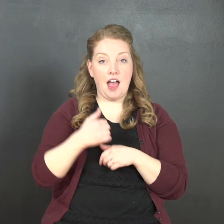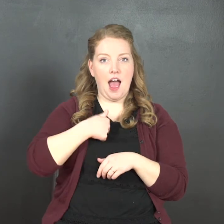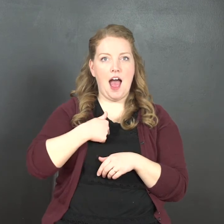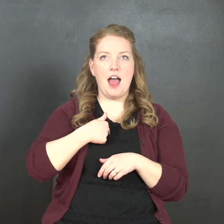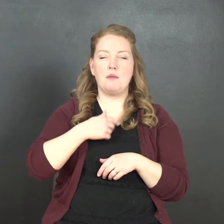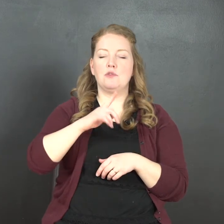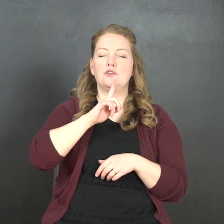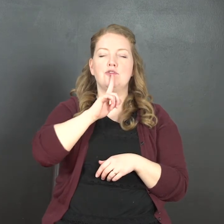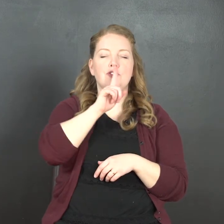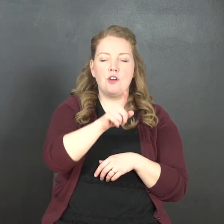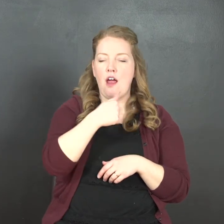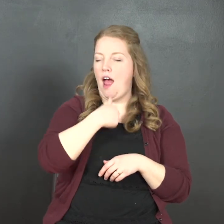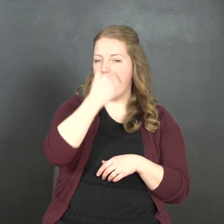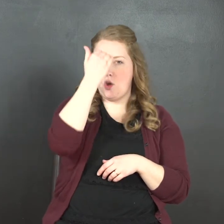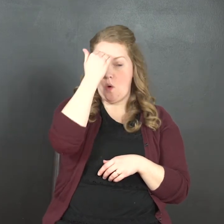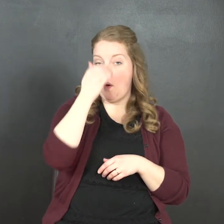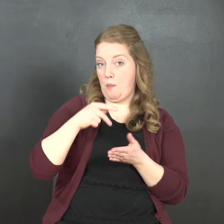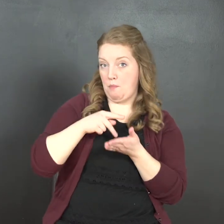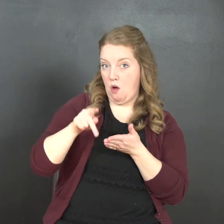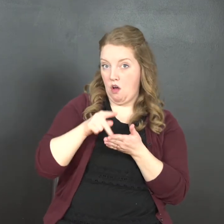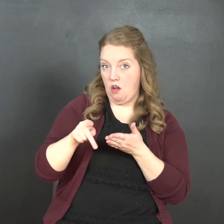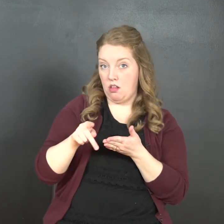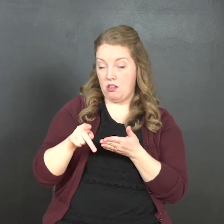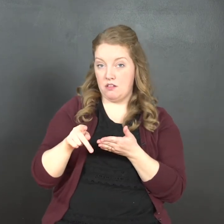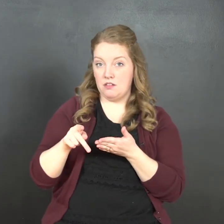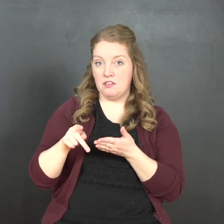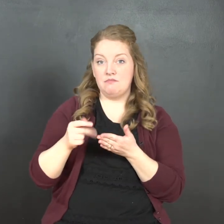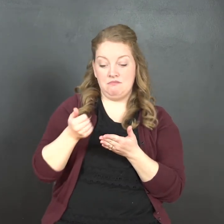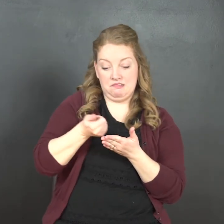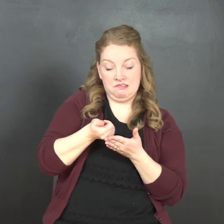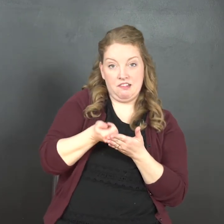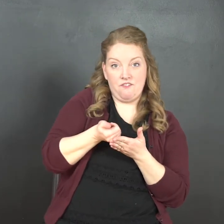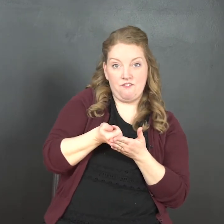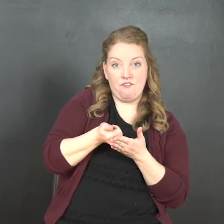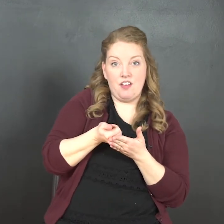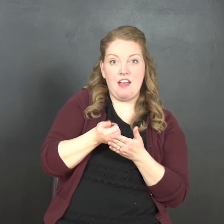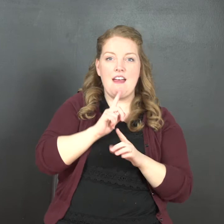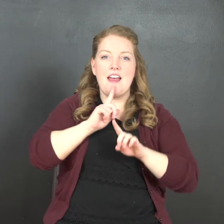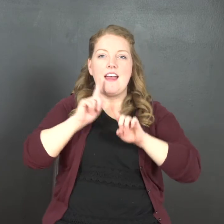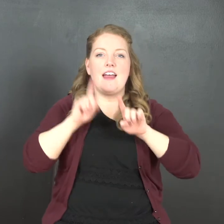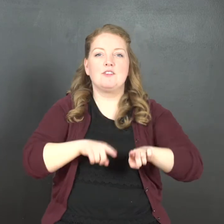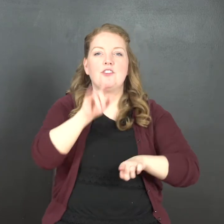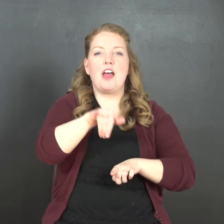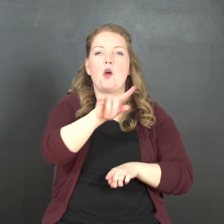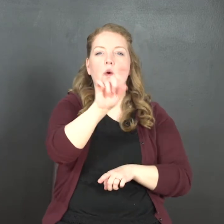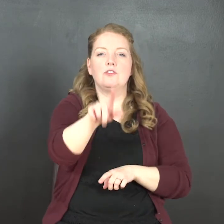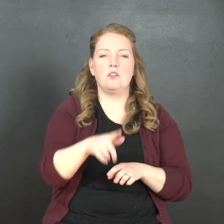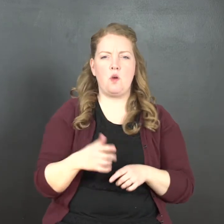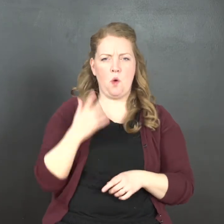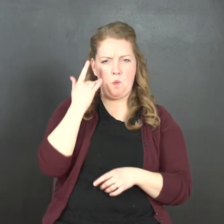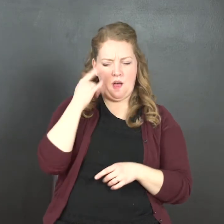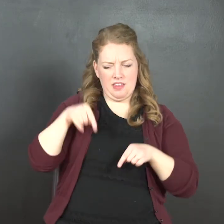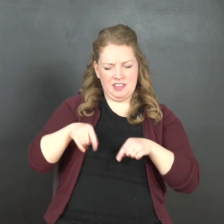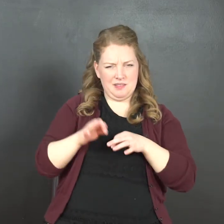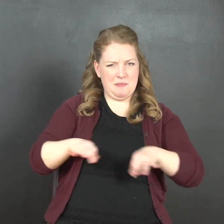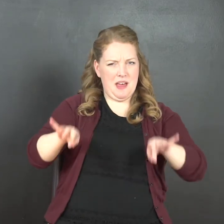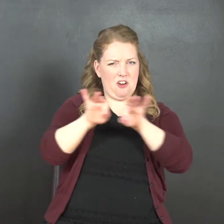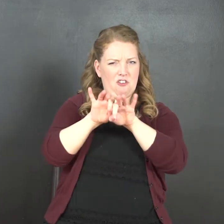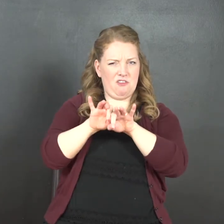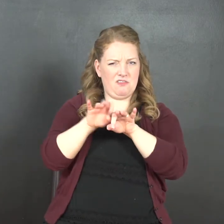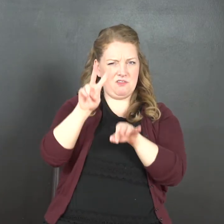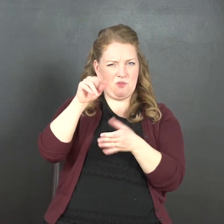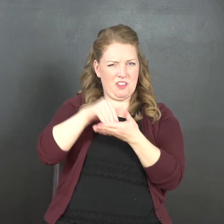background of what was happening. It's uncertain what caused the Corinthian believers of that day to deny the resurrection of the dead, but they